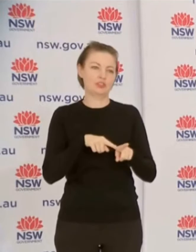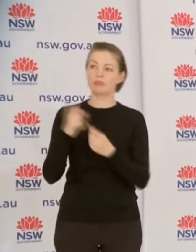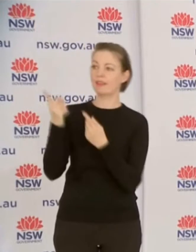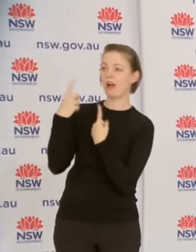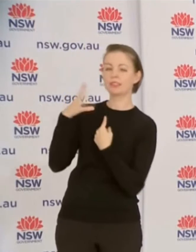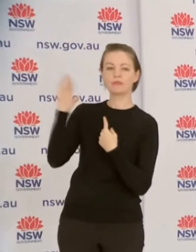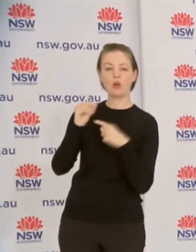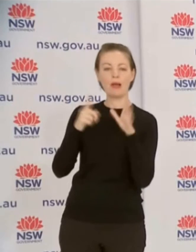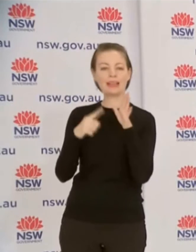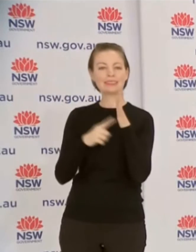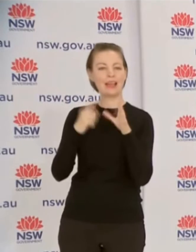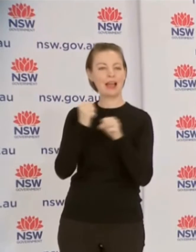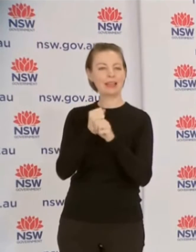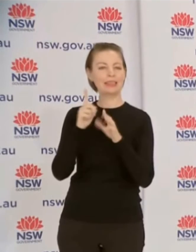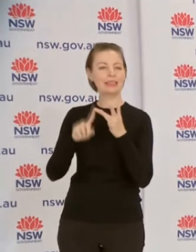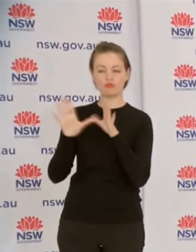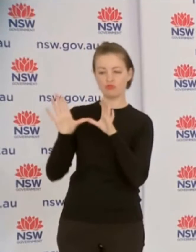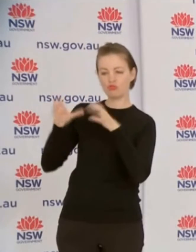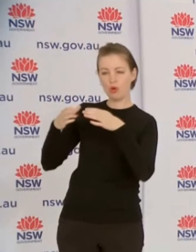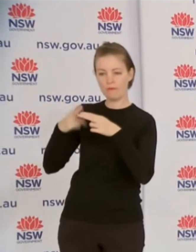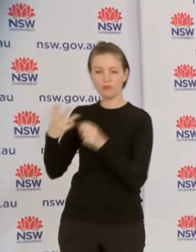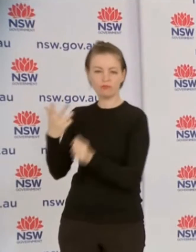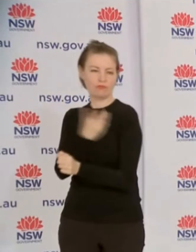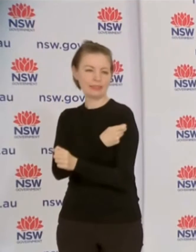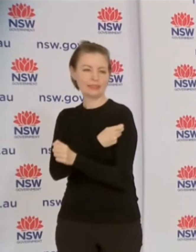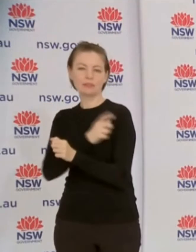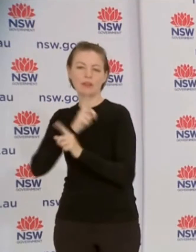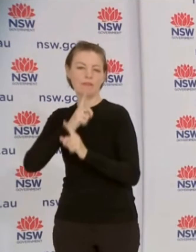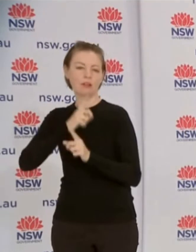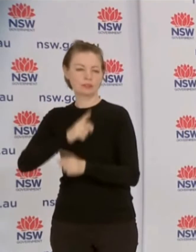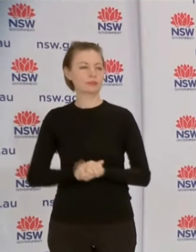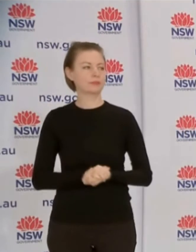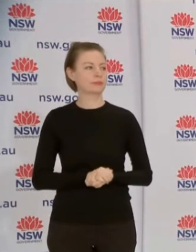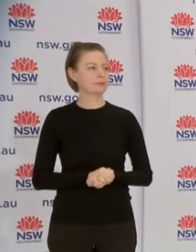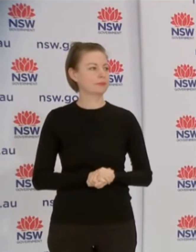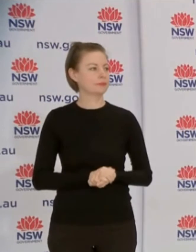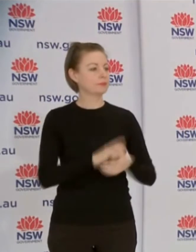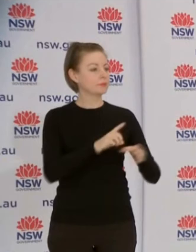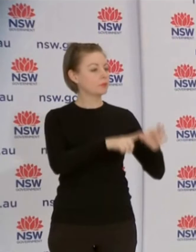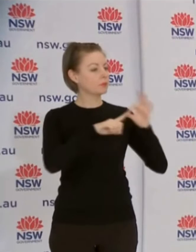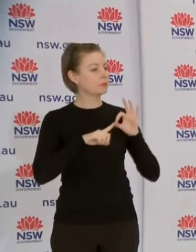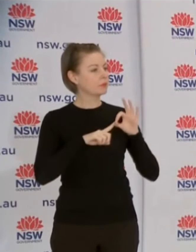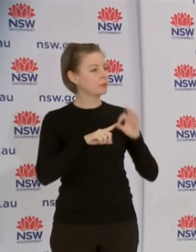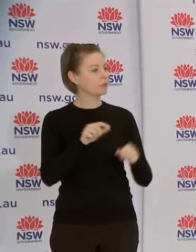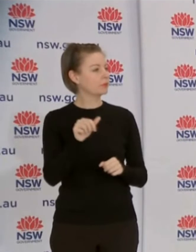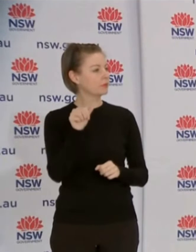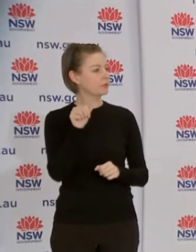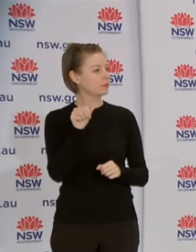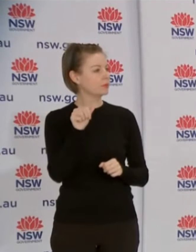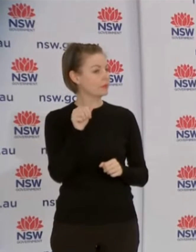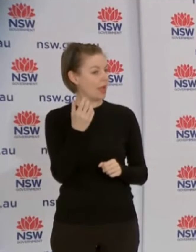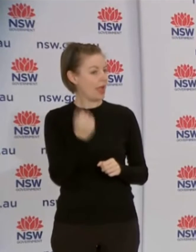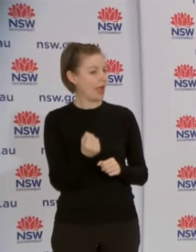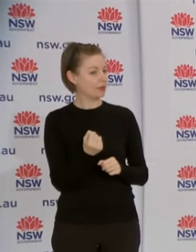I ask about ivermectin? We had a person present to hospital after having what seems to be